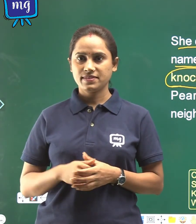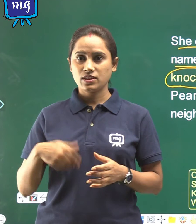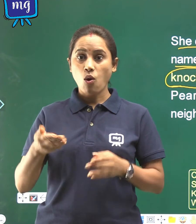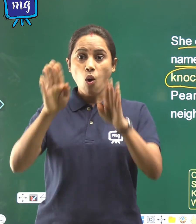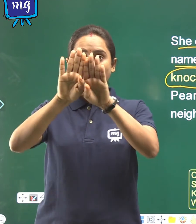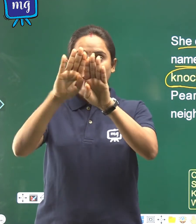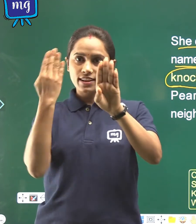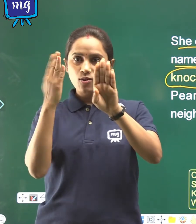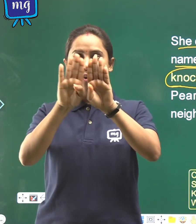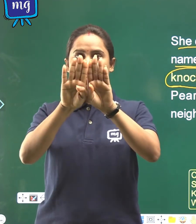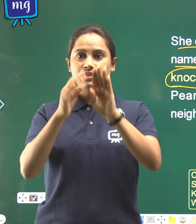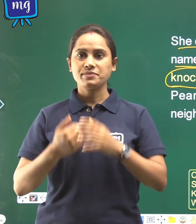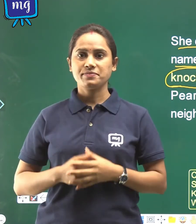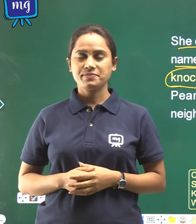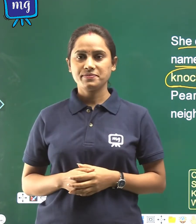on the door.